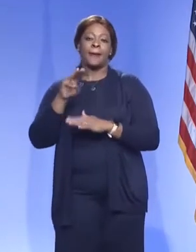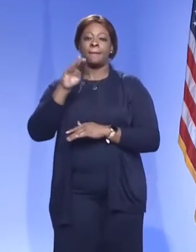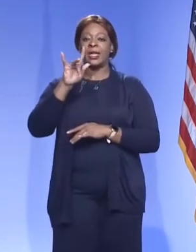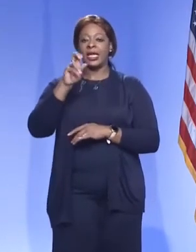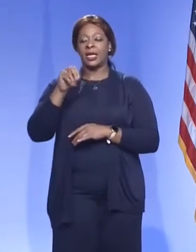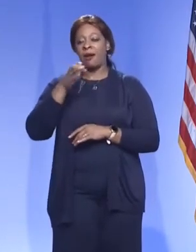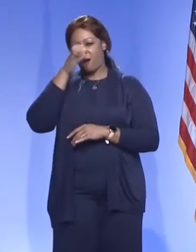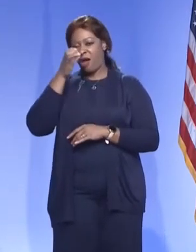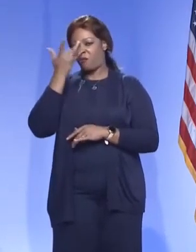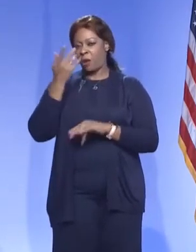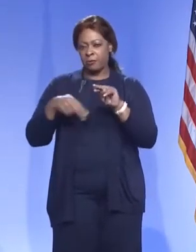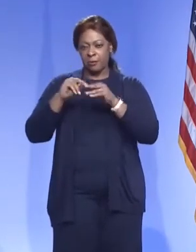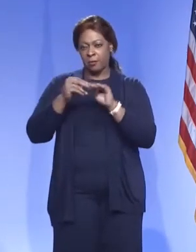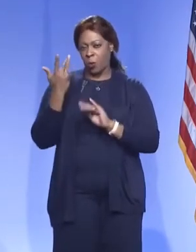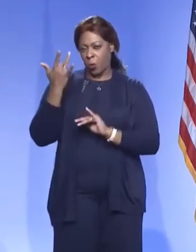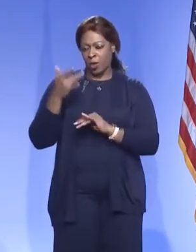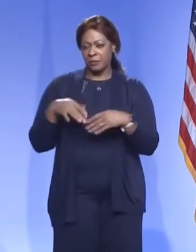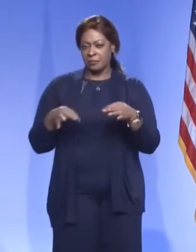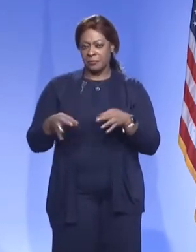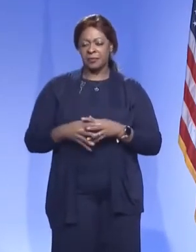Reardon, WKNO.